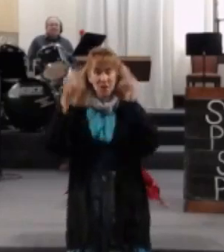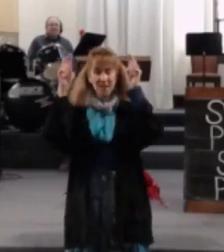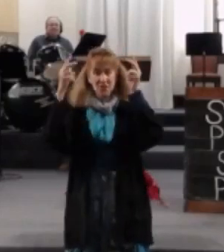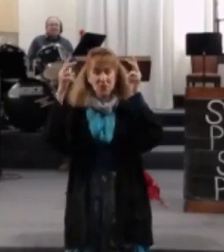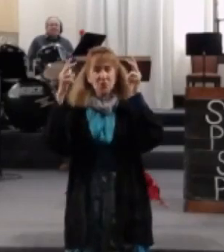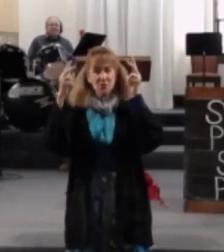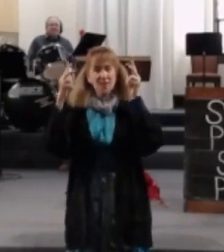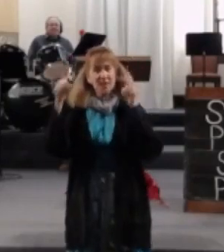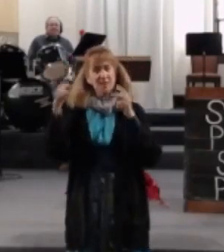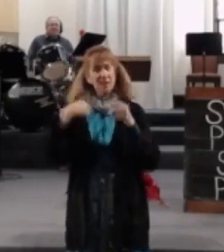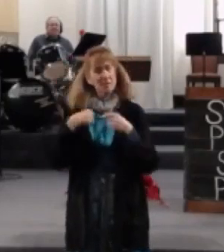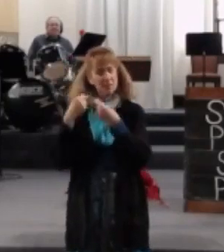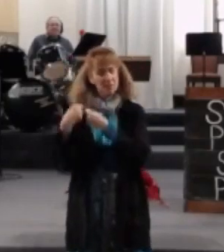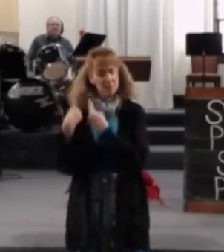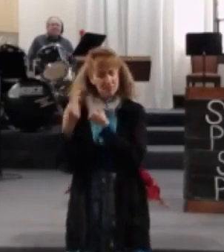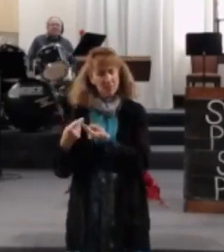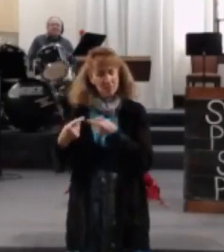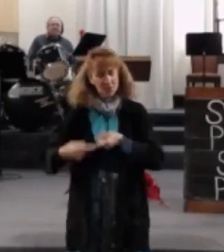they are.